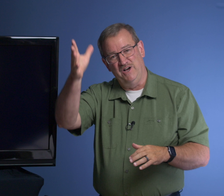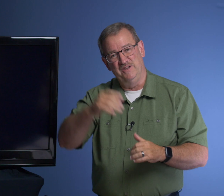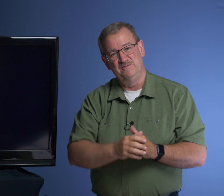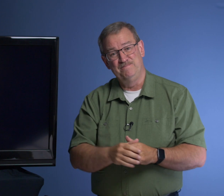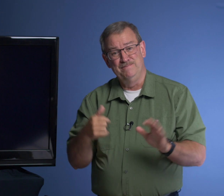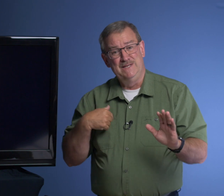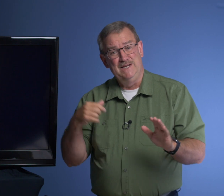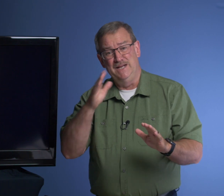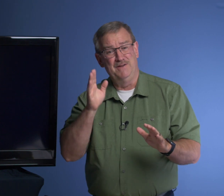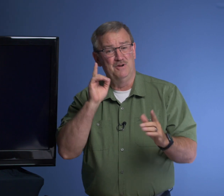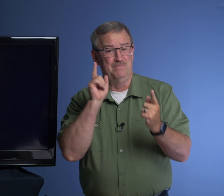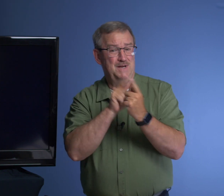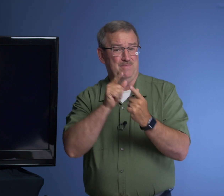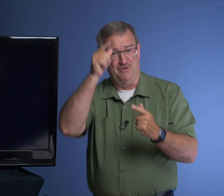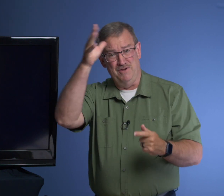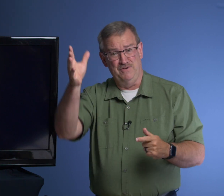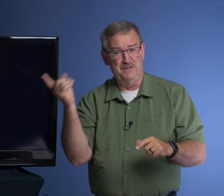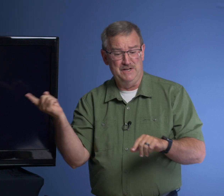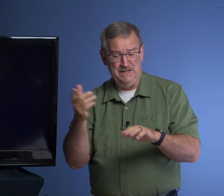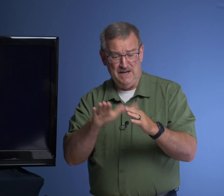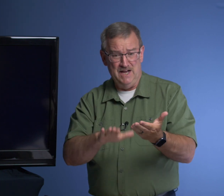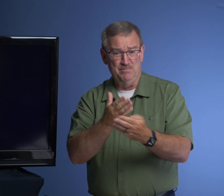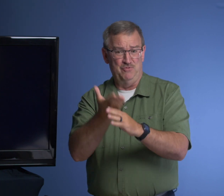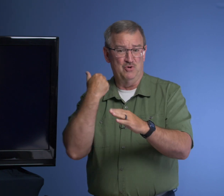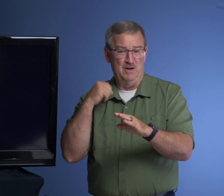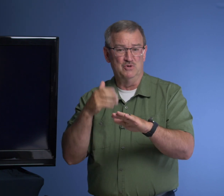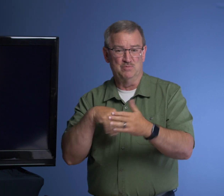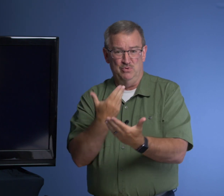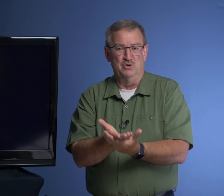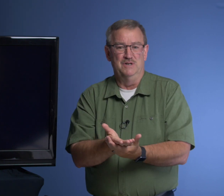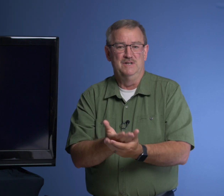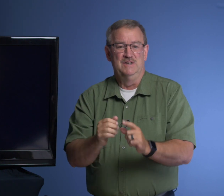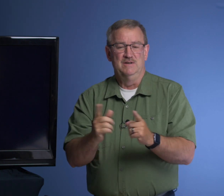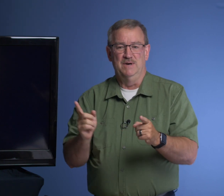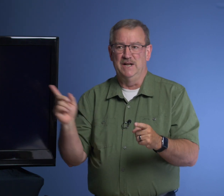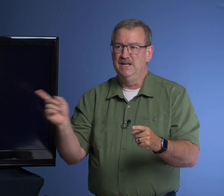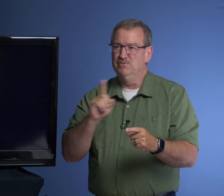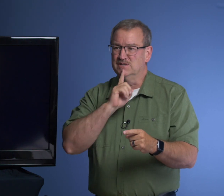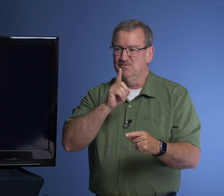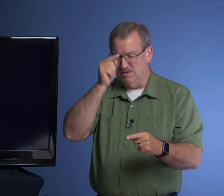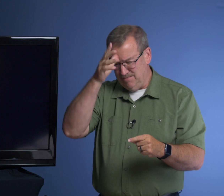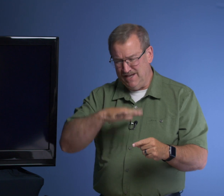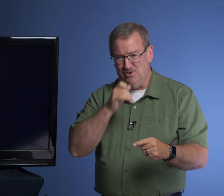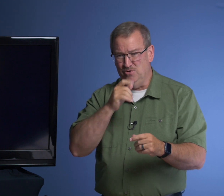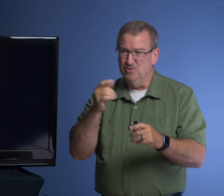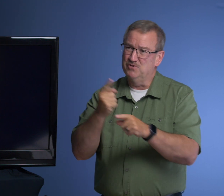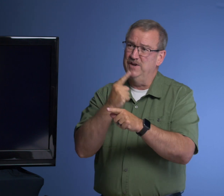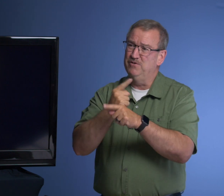grandfather. I never met my grandfather. He died before I was born, but he was a man who was faithful